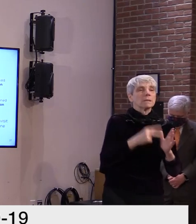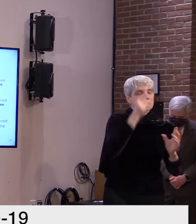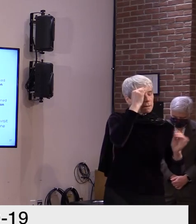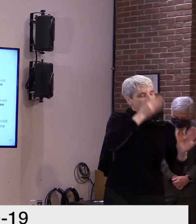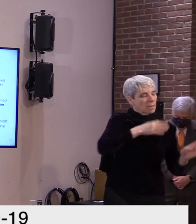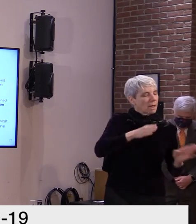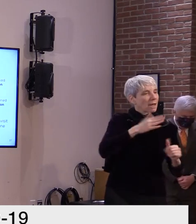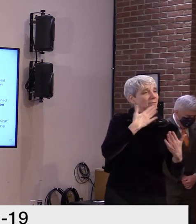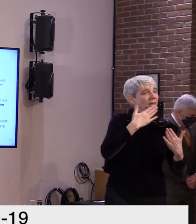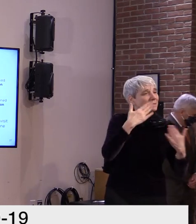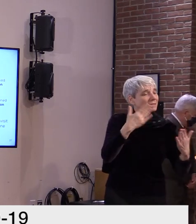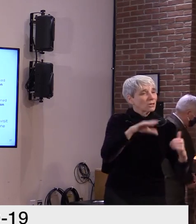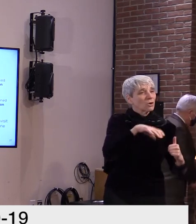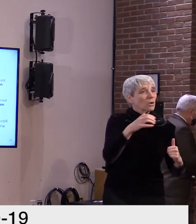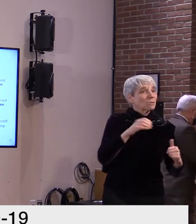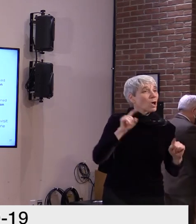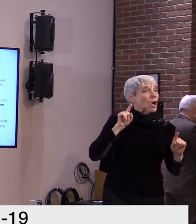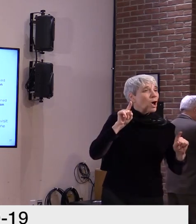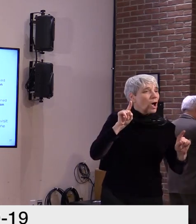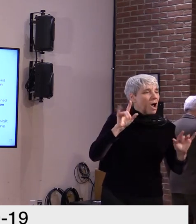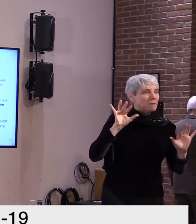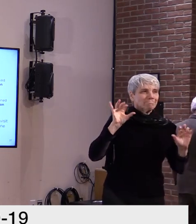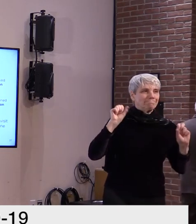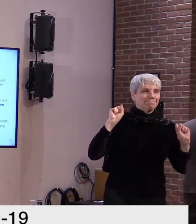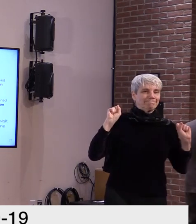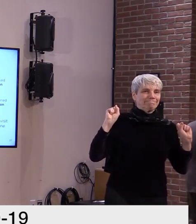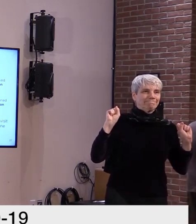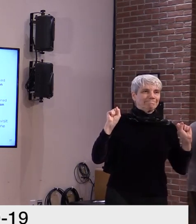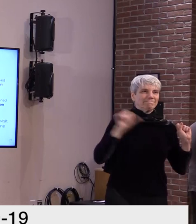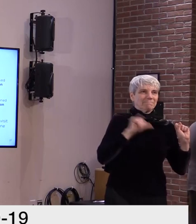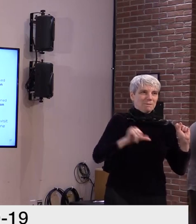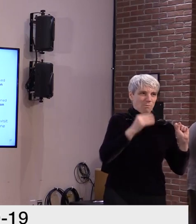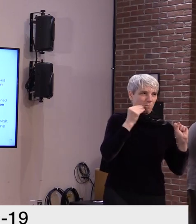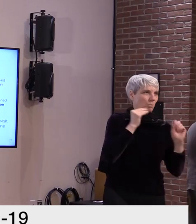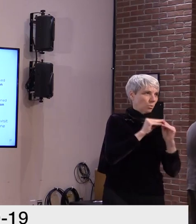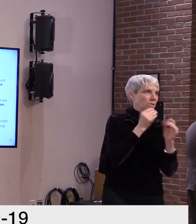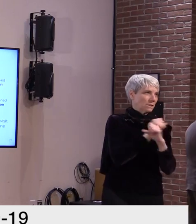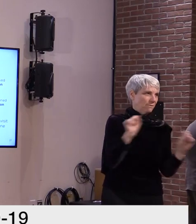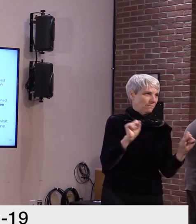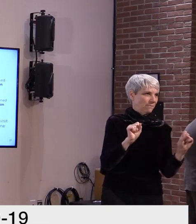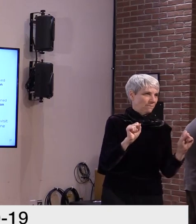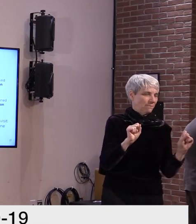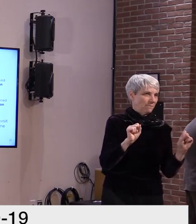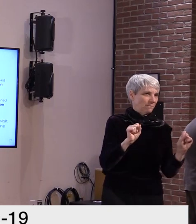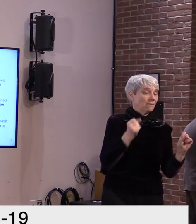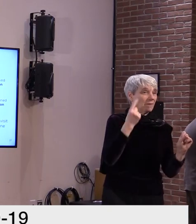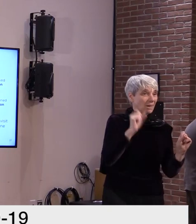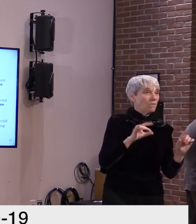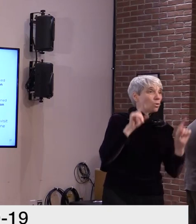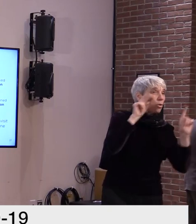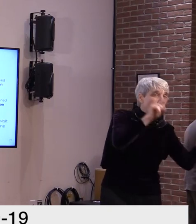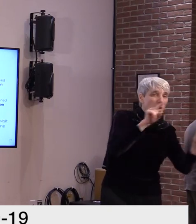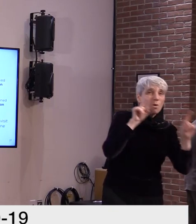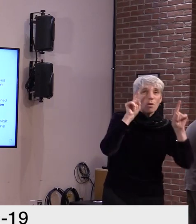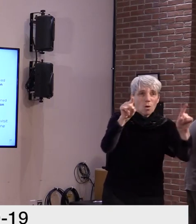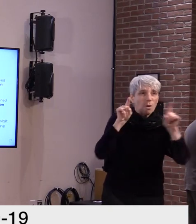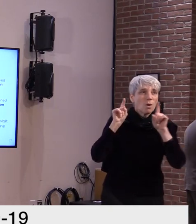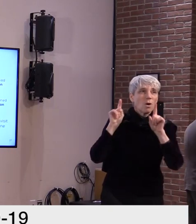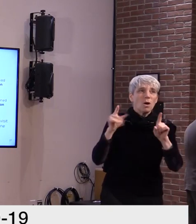good idea to avoid travel if you can. Travel will increase your chance of getting and spreading